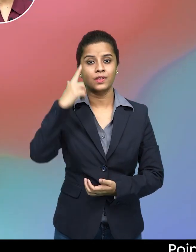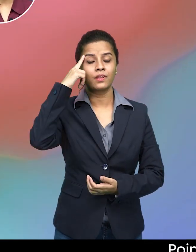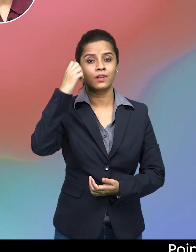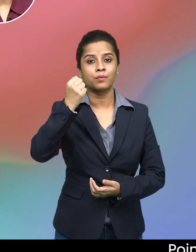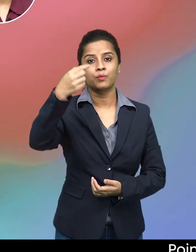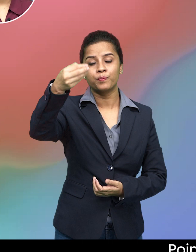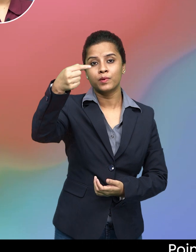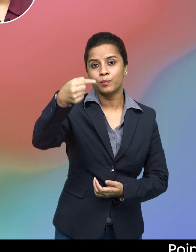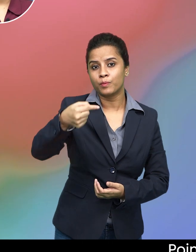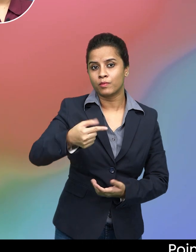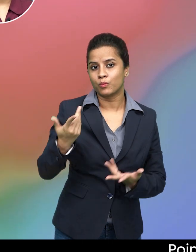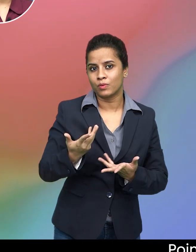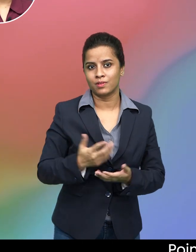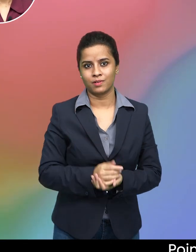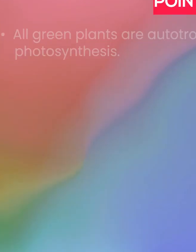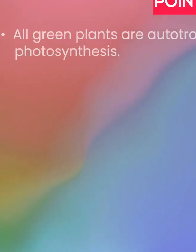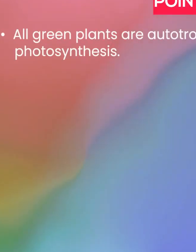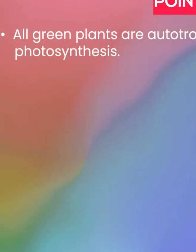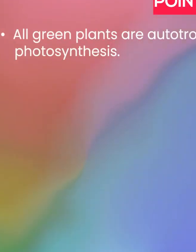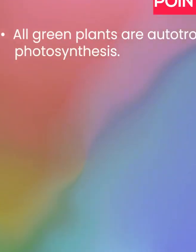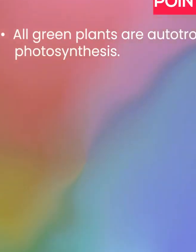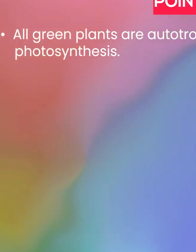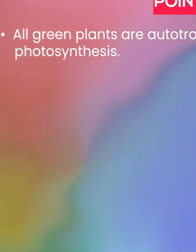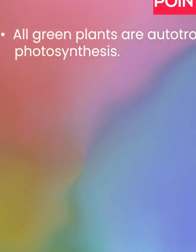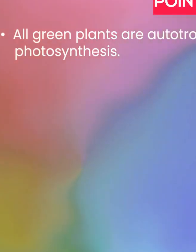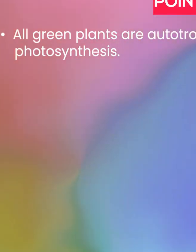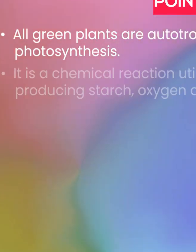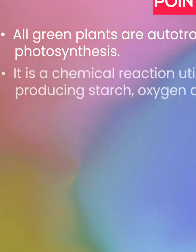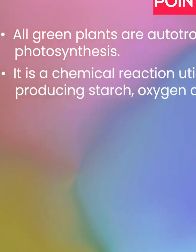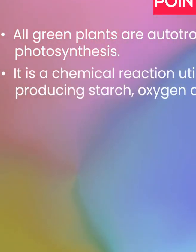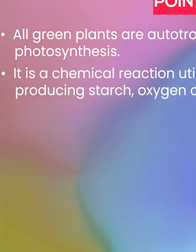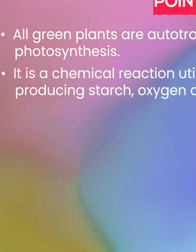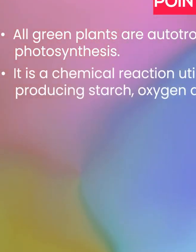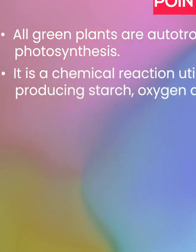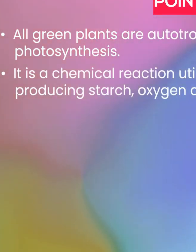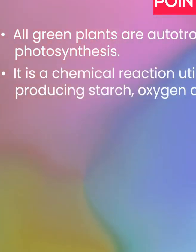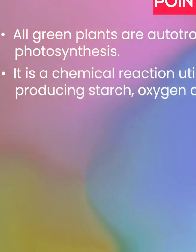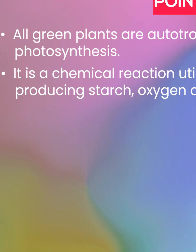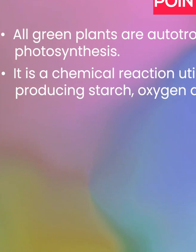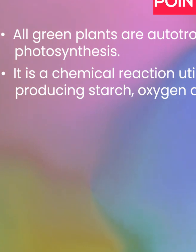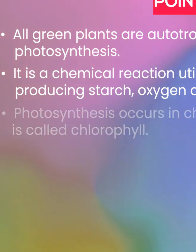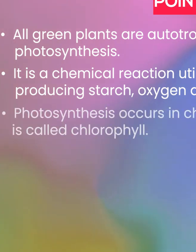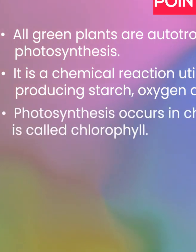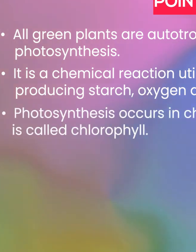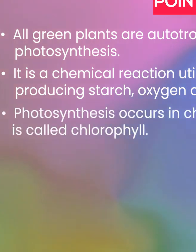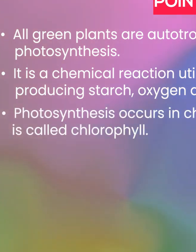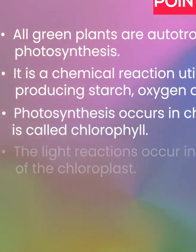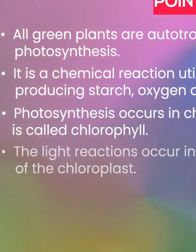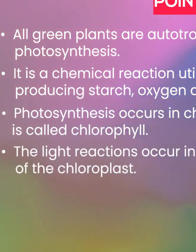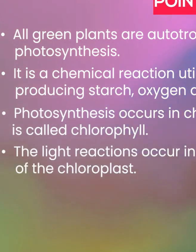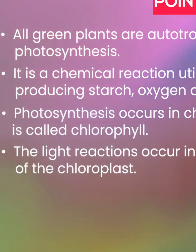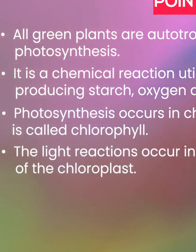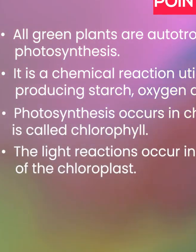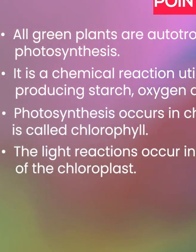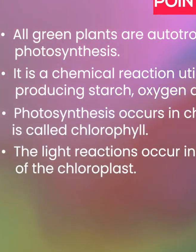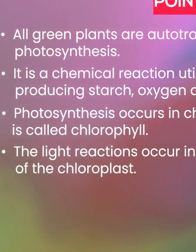Points to remember. All green plants are autotrophs and prepare their food by